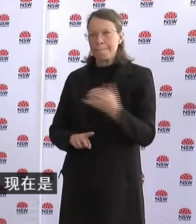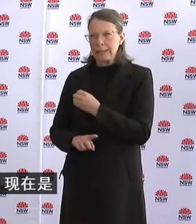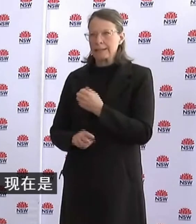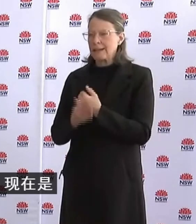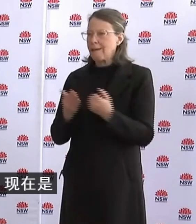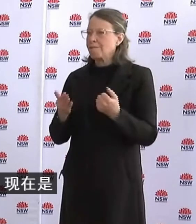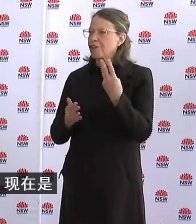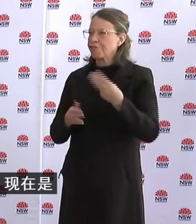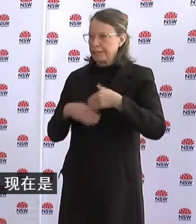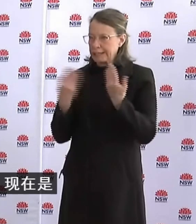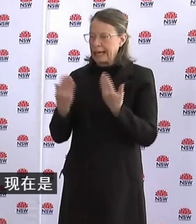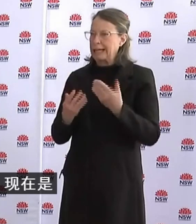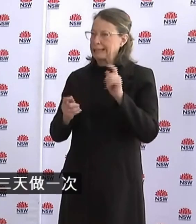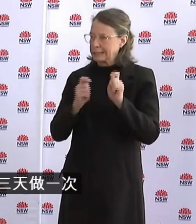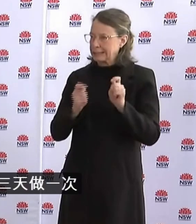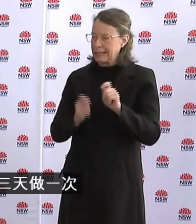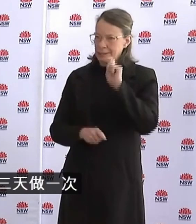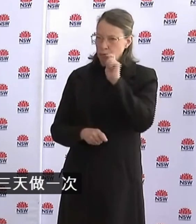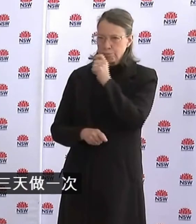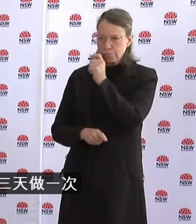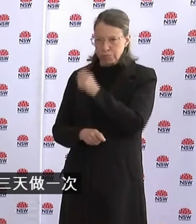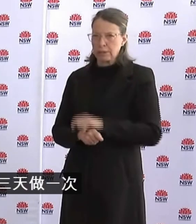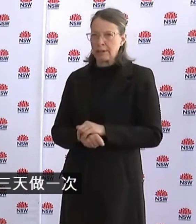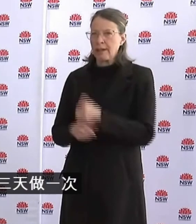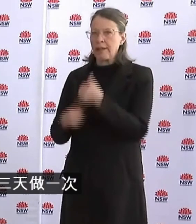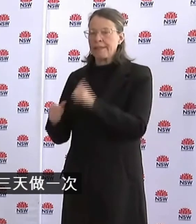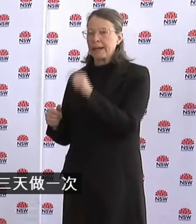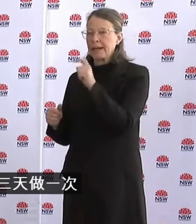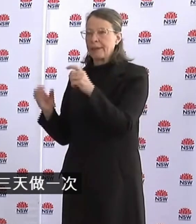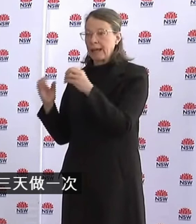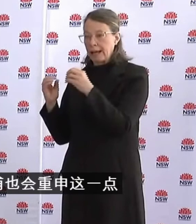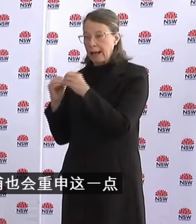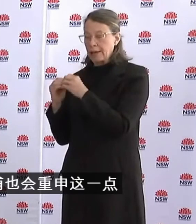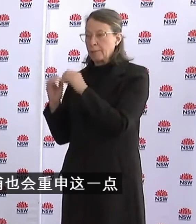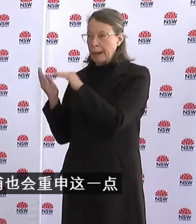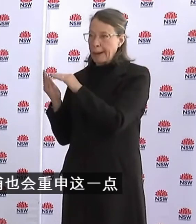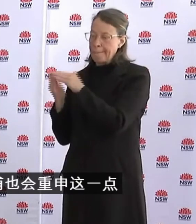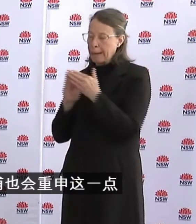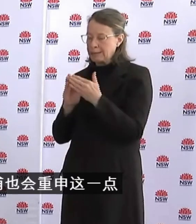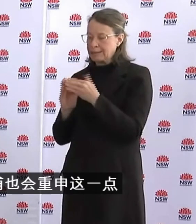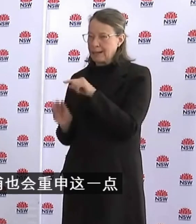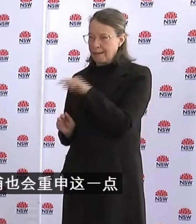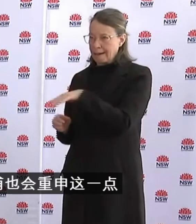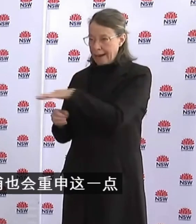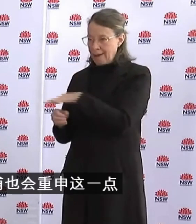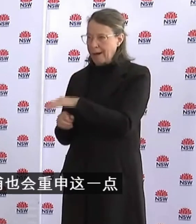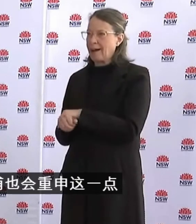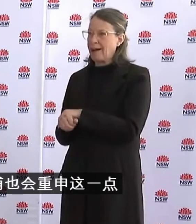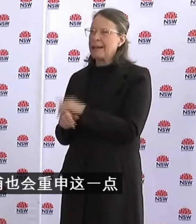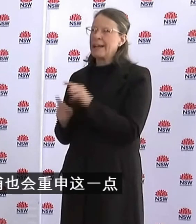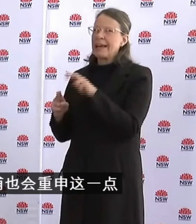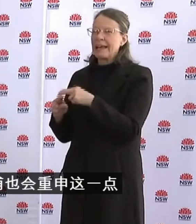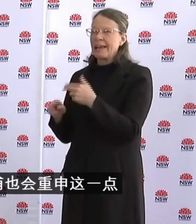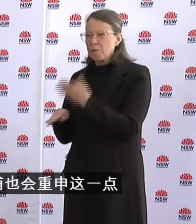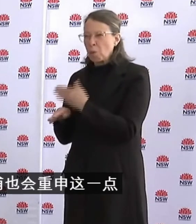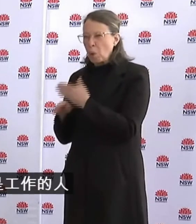are. In Canterbury Bankstown, it's currently health and aged care workers having to do that every 3 days, and I understand that will be also reiterated